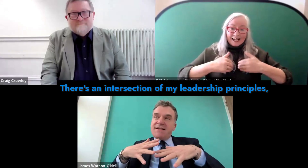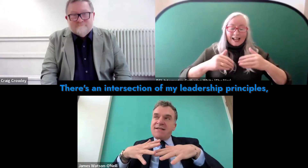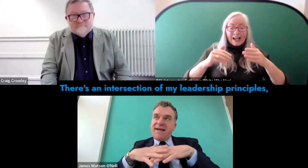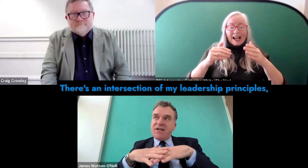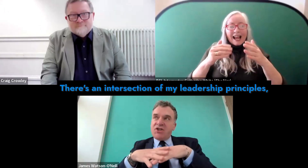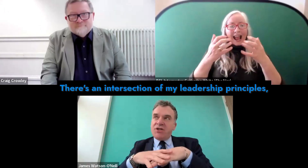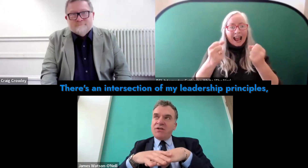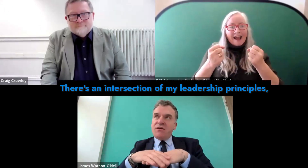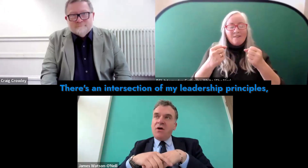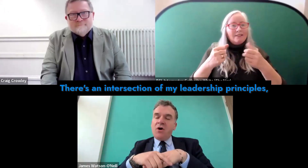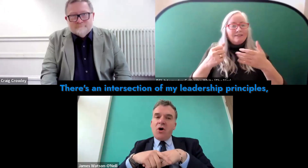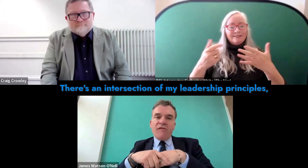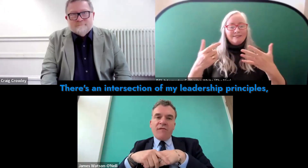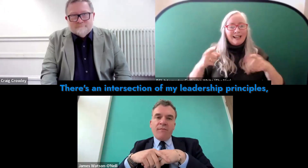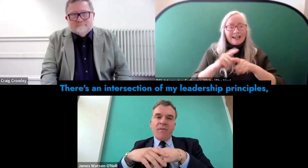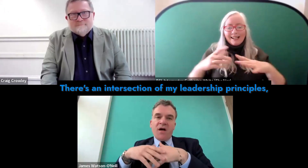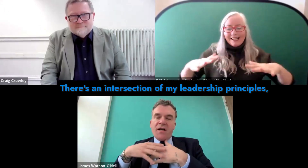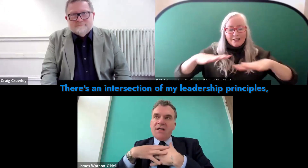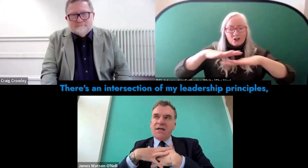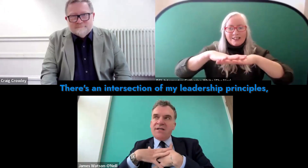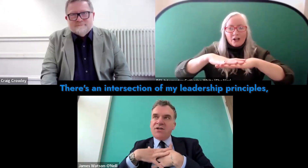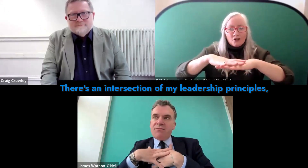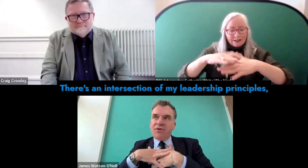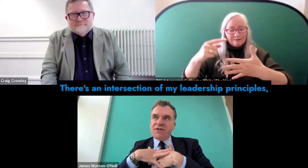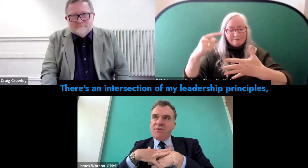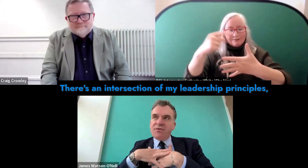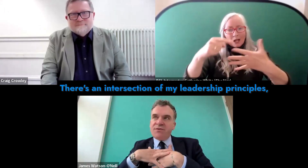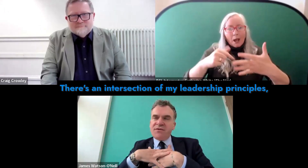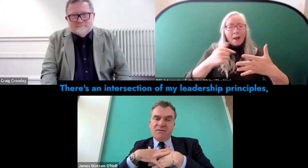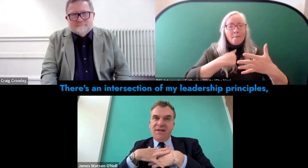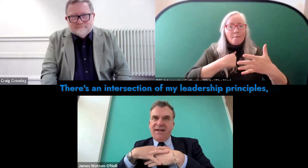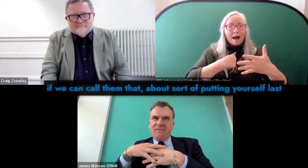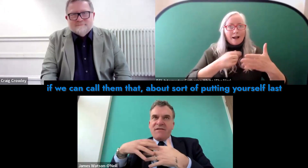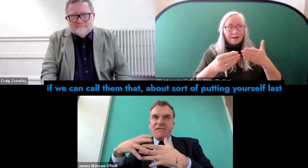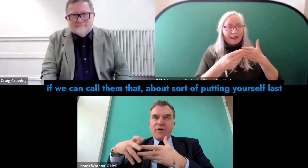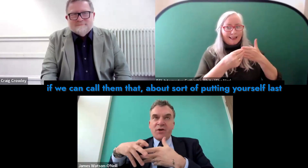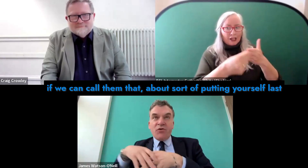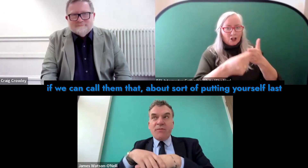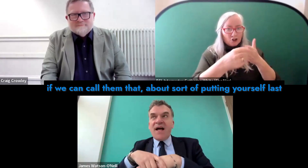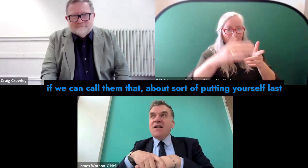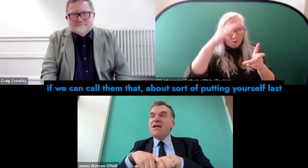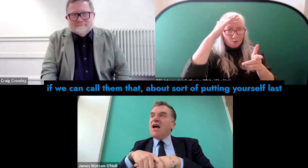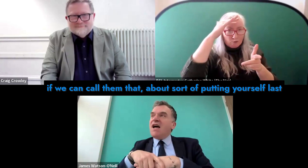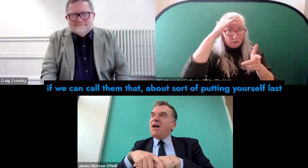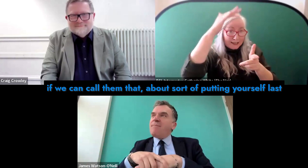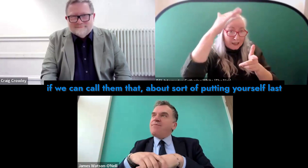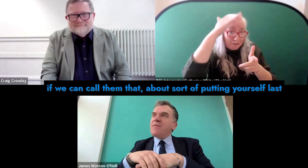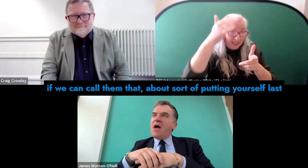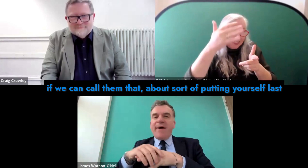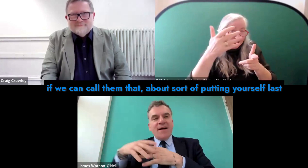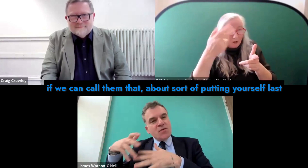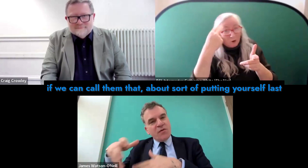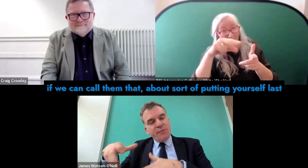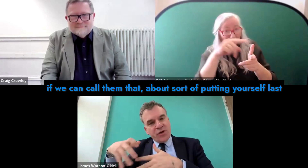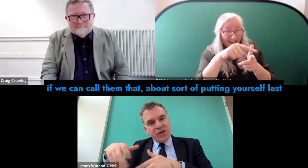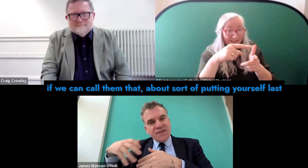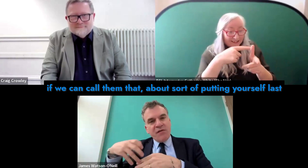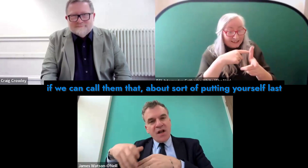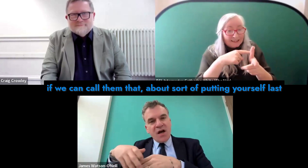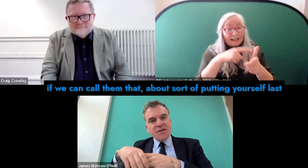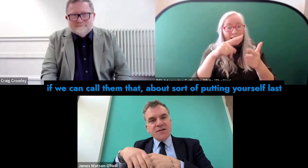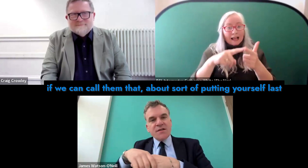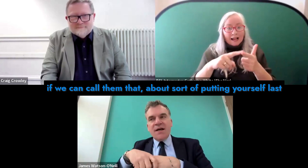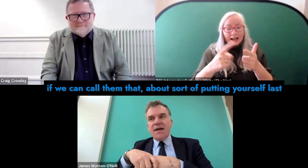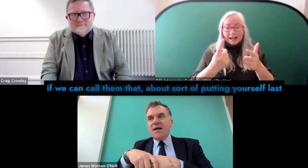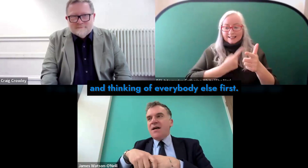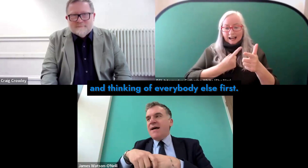there's an intersection of my leadership principles, if we can call them that, about sort of putting